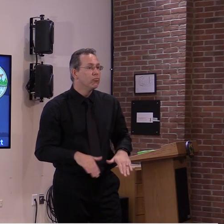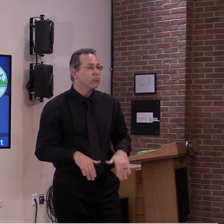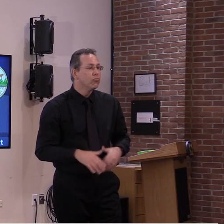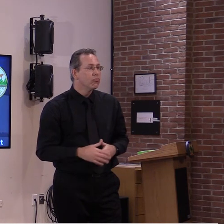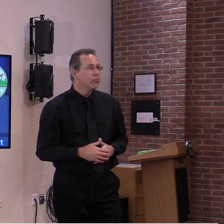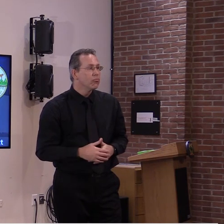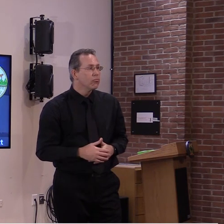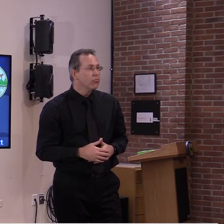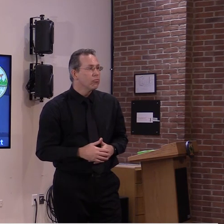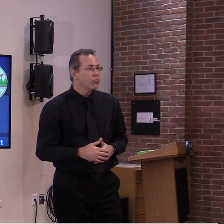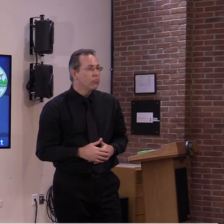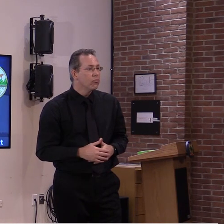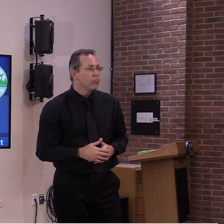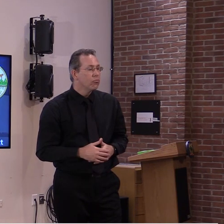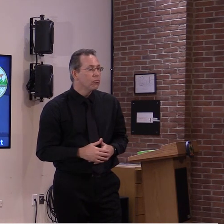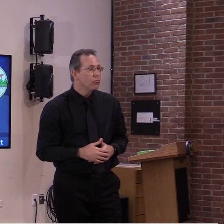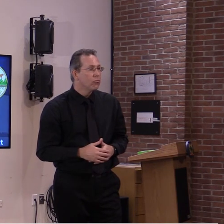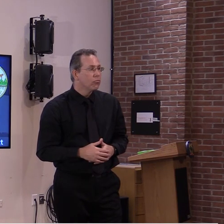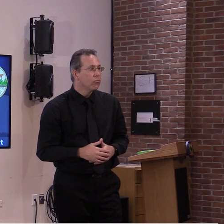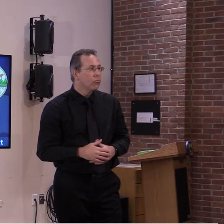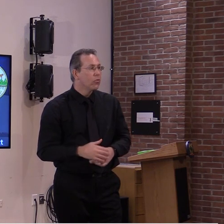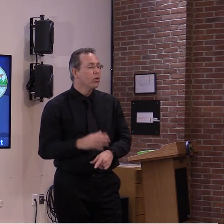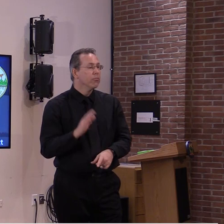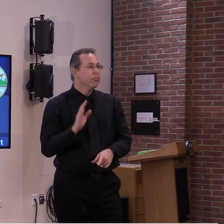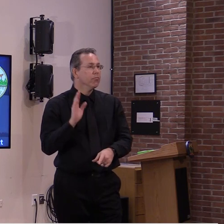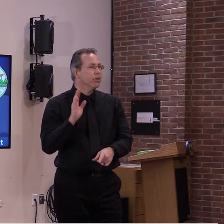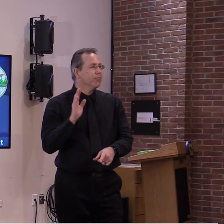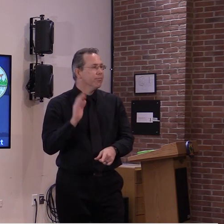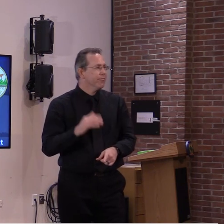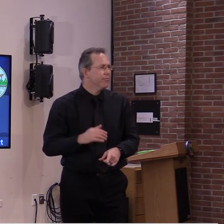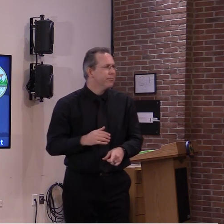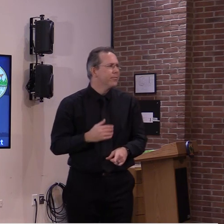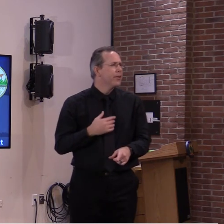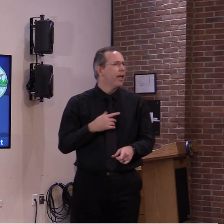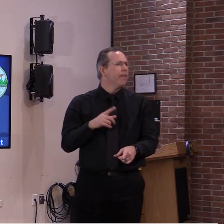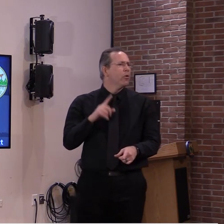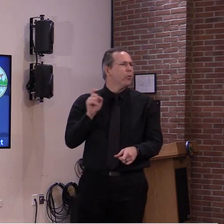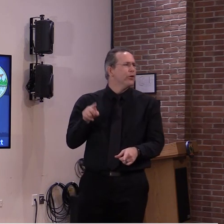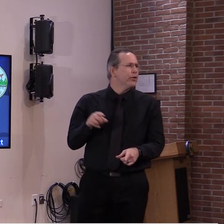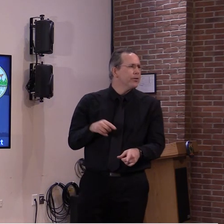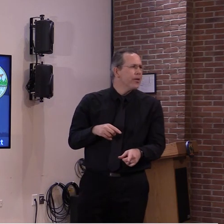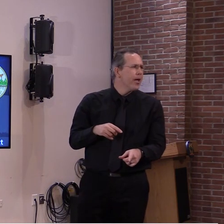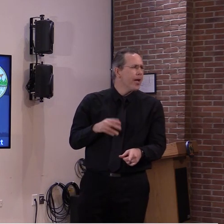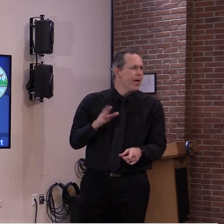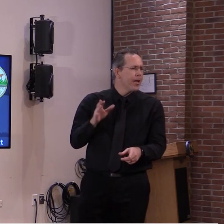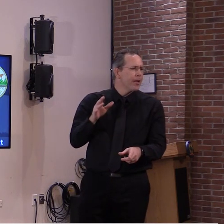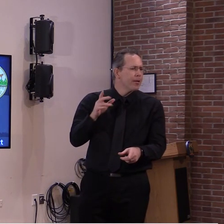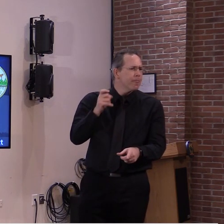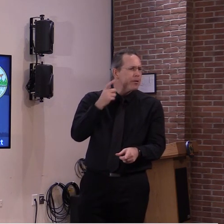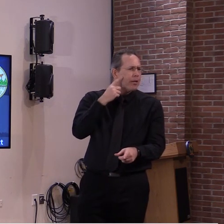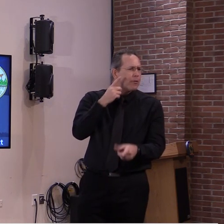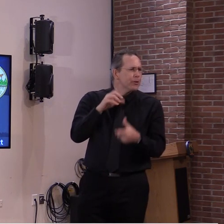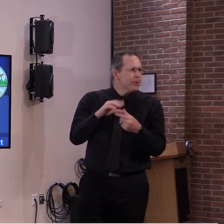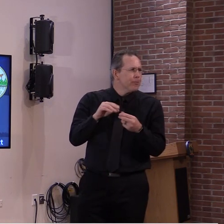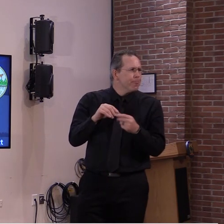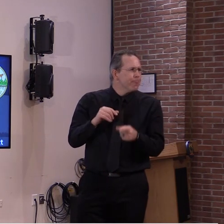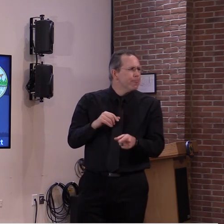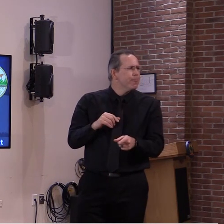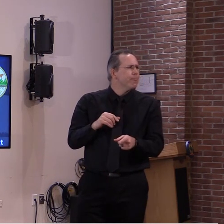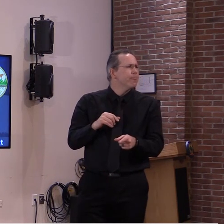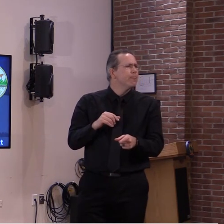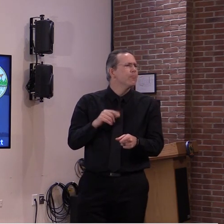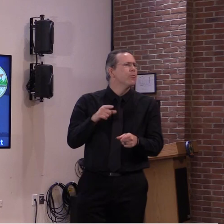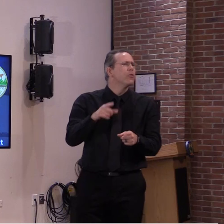Governor, I have a question about the homeschooling. First of all, can you hear me well? We